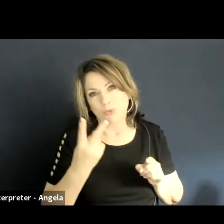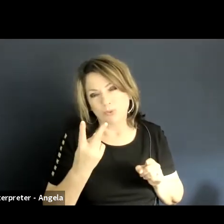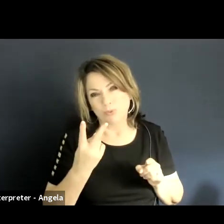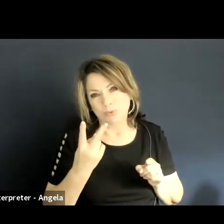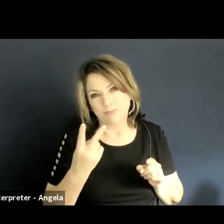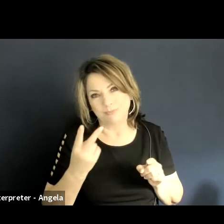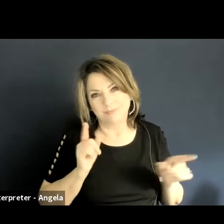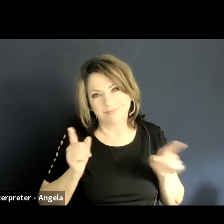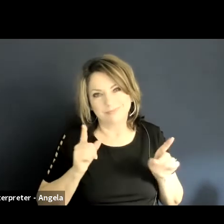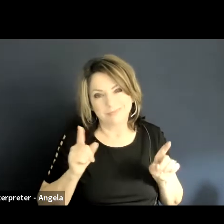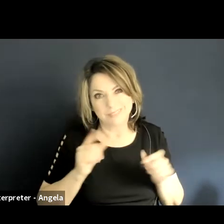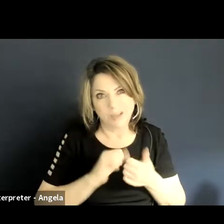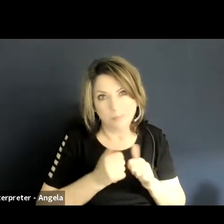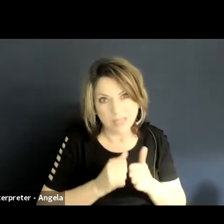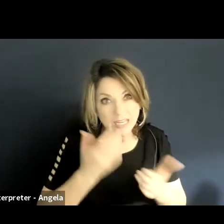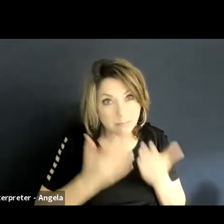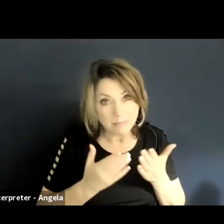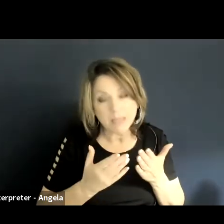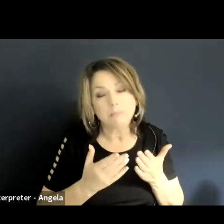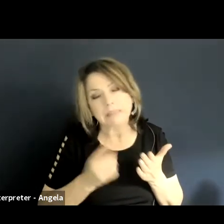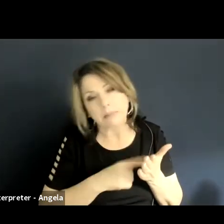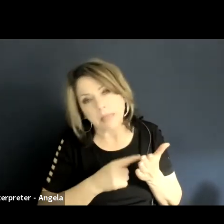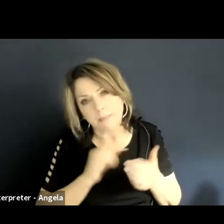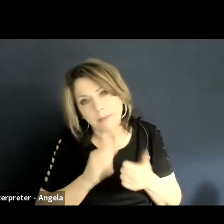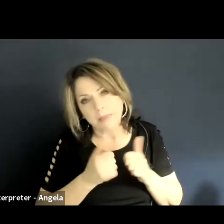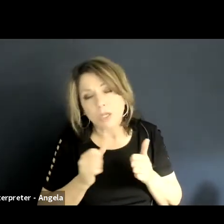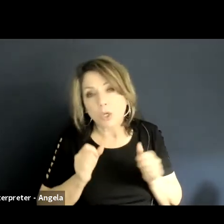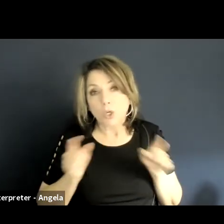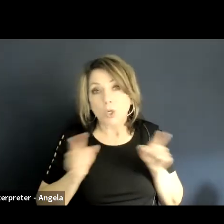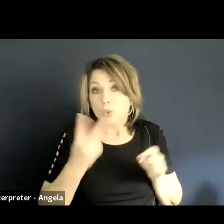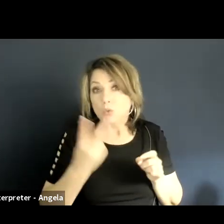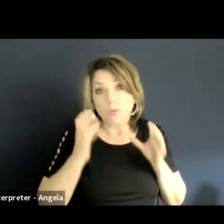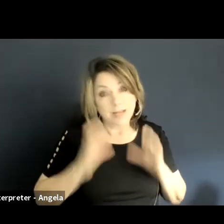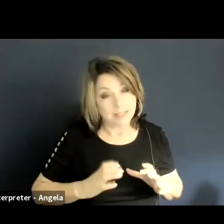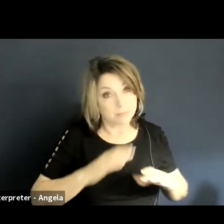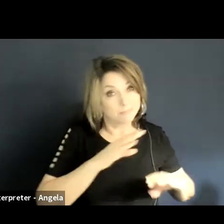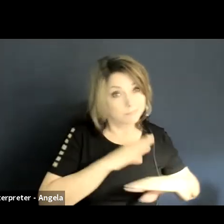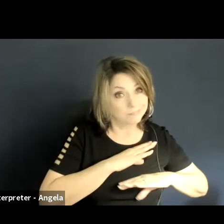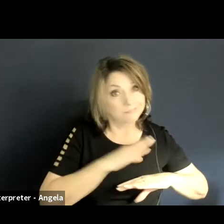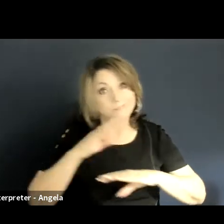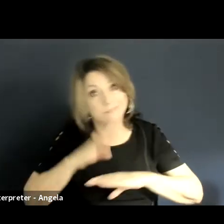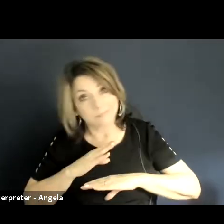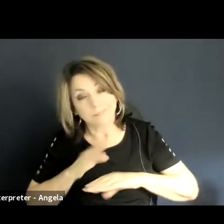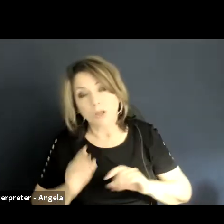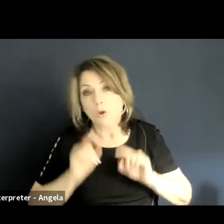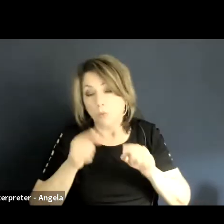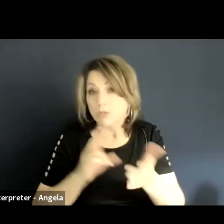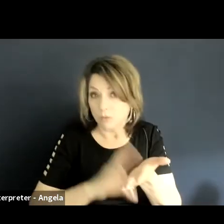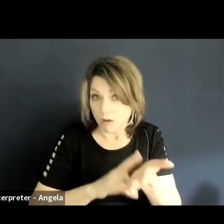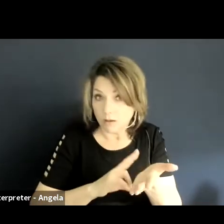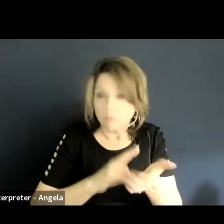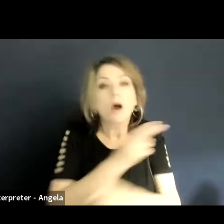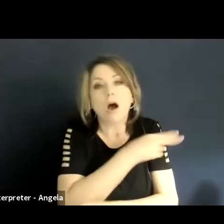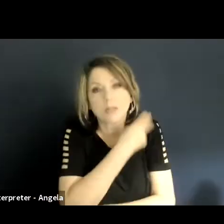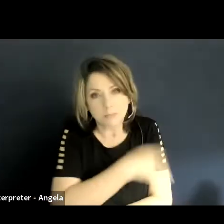often competing, but you have two different customers that you have to satisfy. We went to the hospital and talked to them